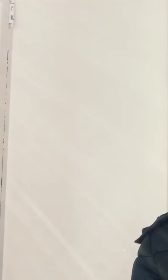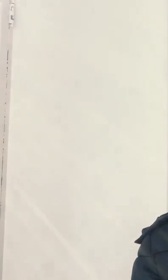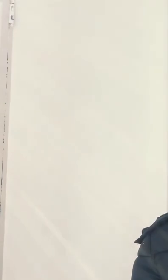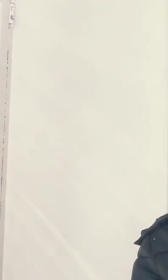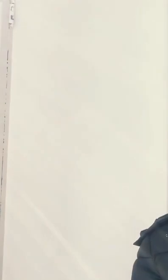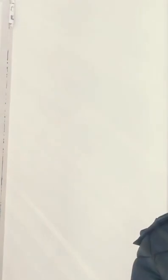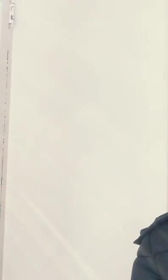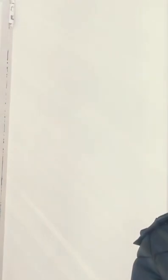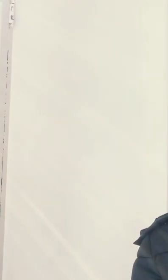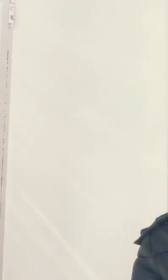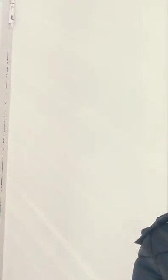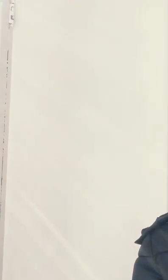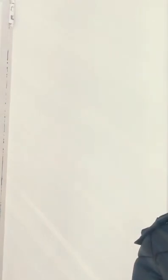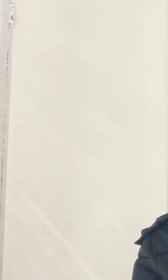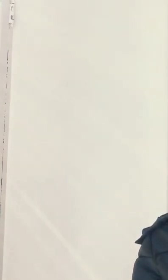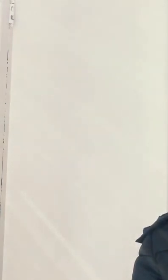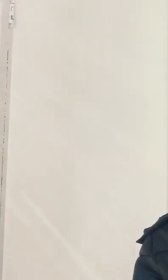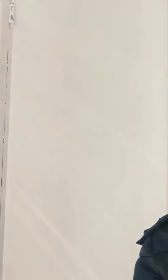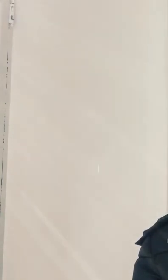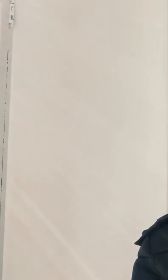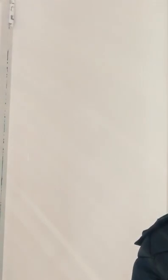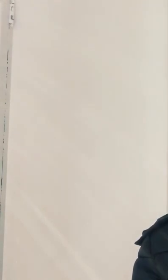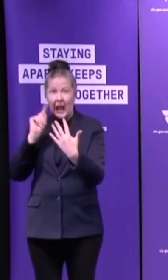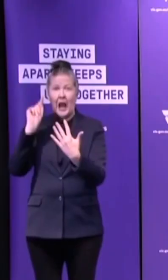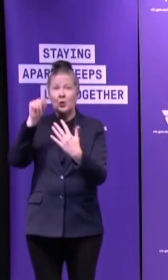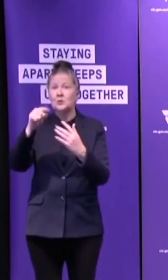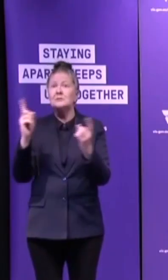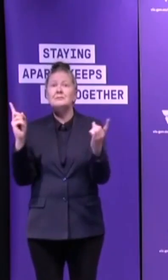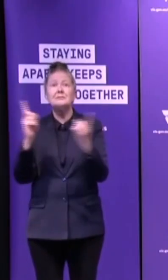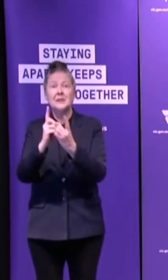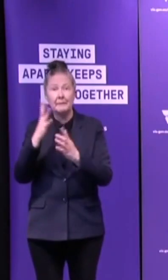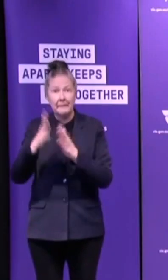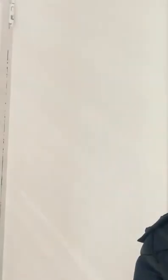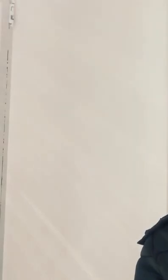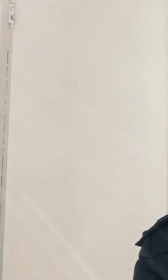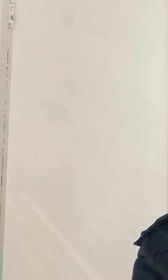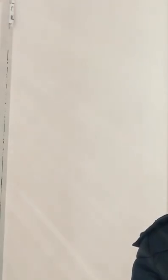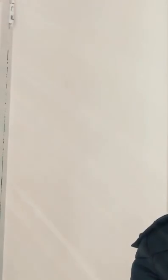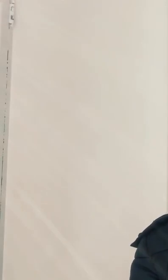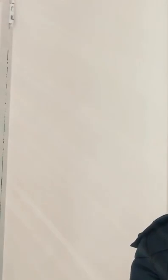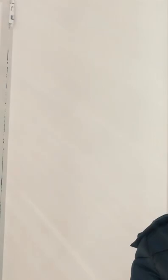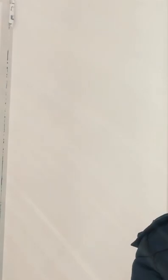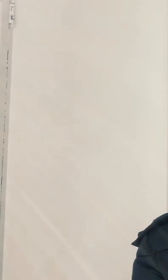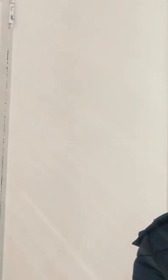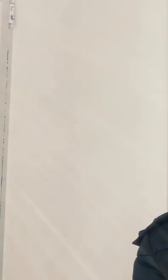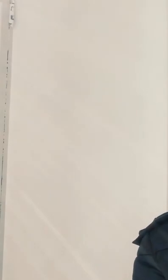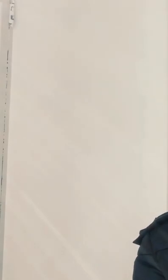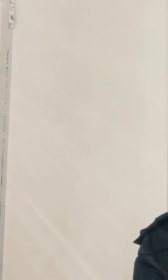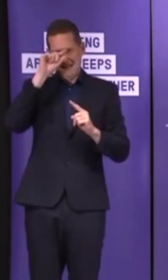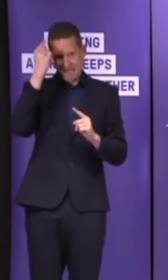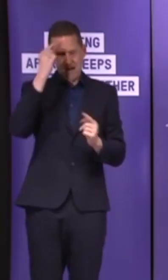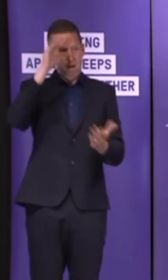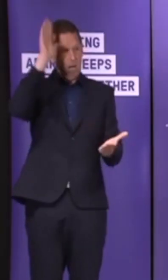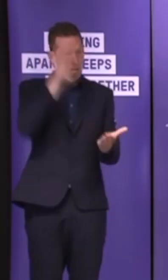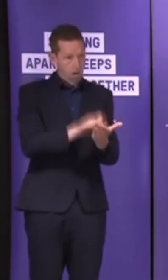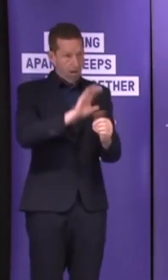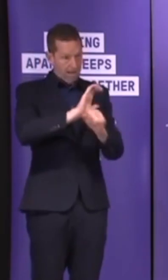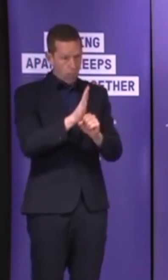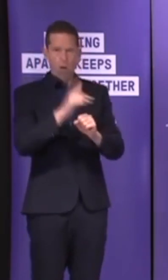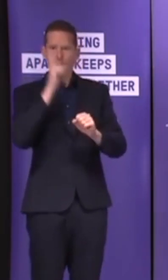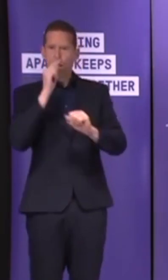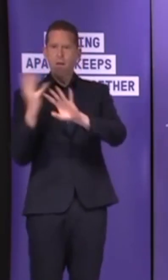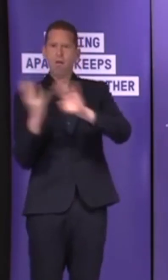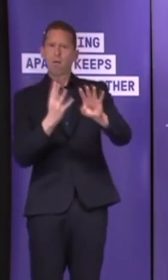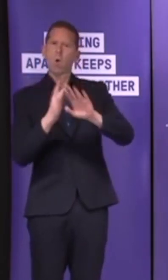Melbourne Marathon would go ahead, rain, hail, shine, or pandemic. No, it does not. No, it does. It says it there, or pandemic. Yeah,